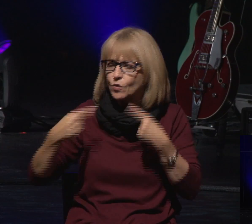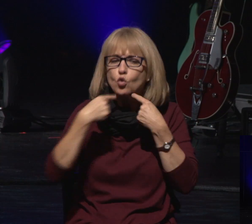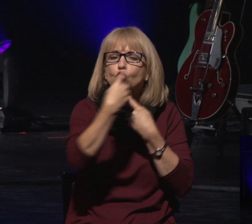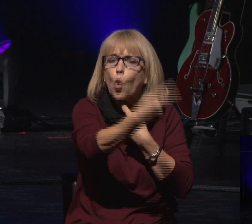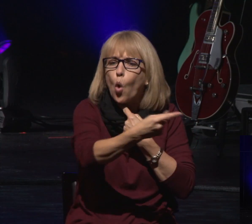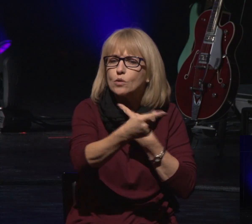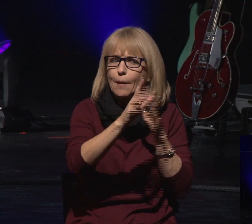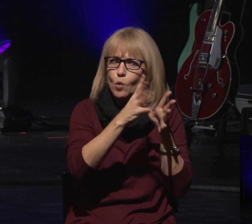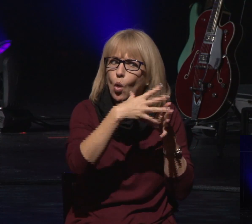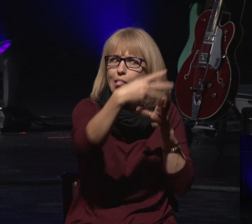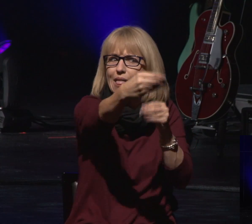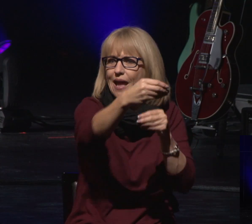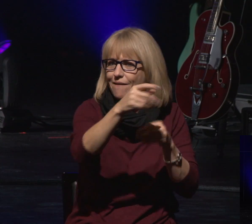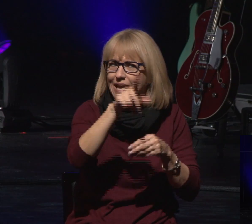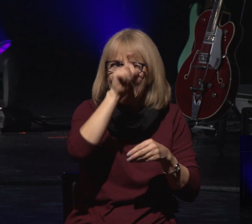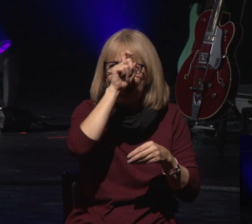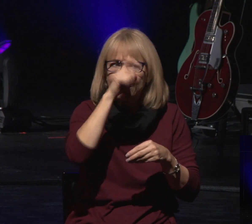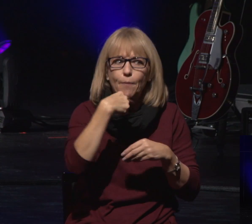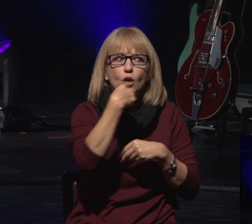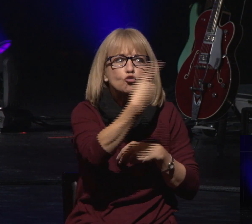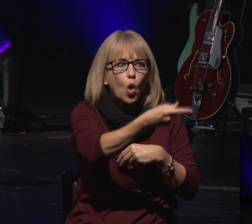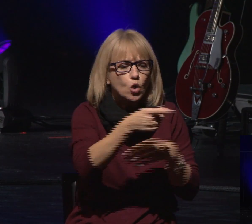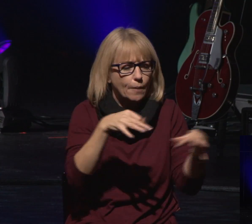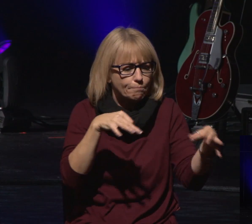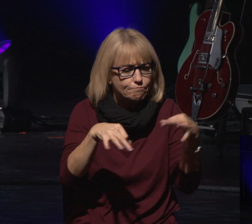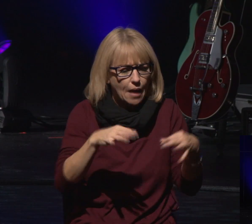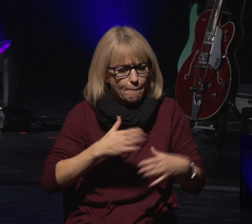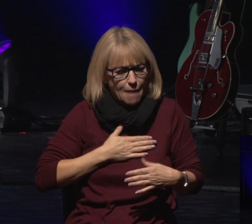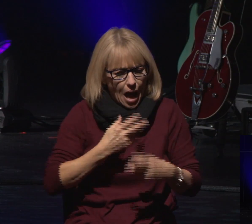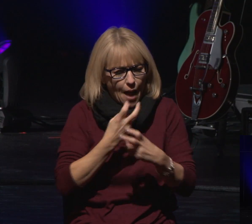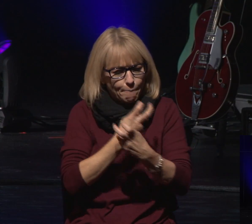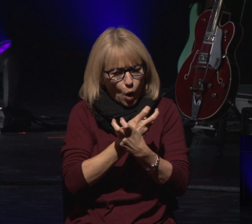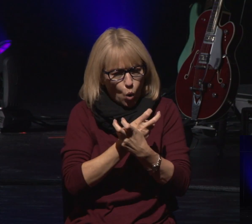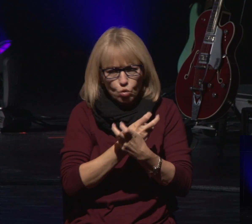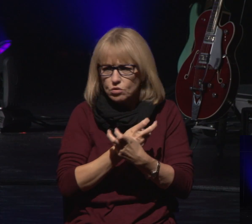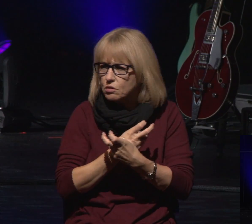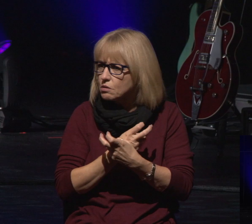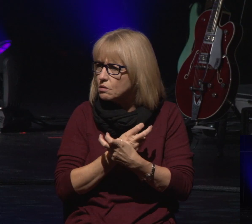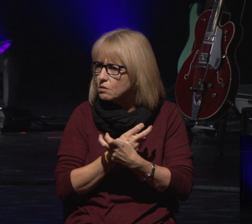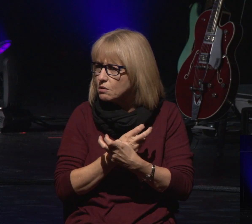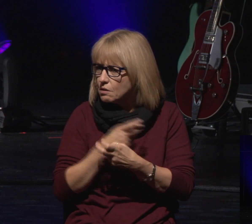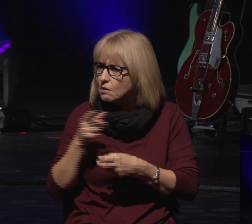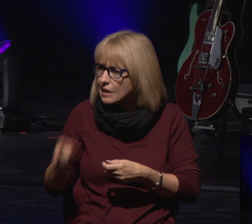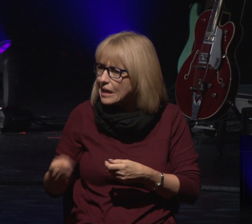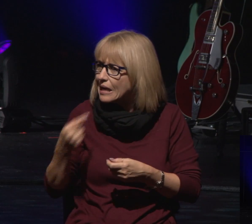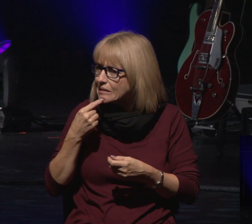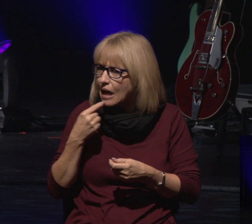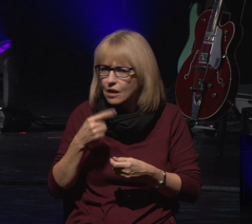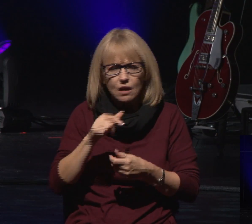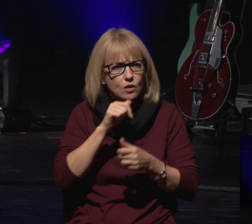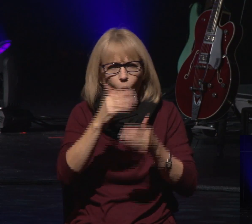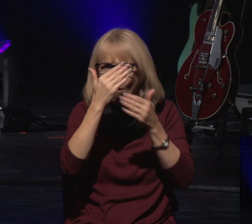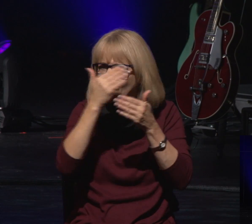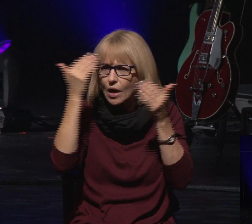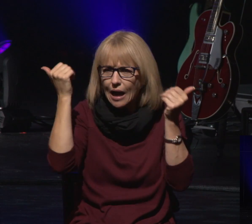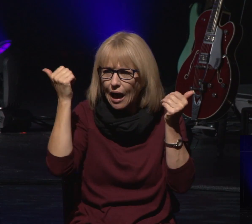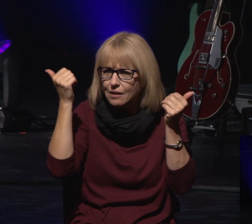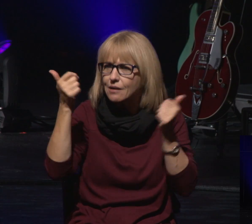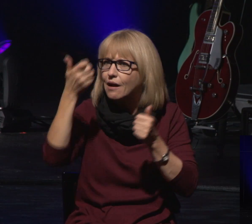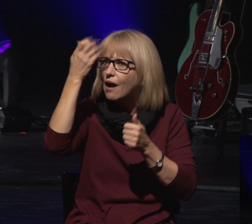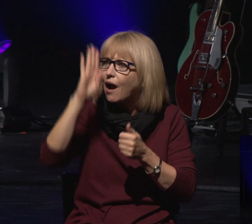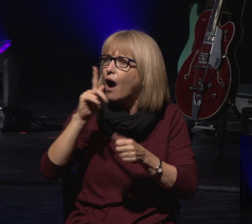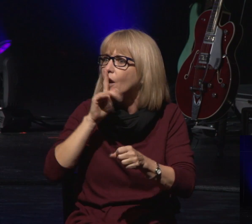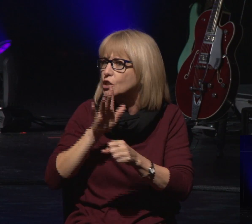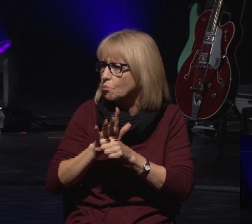Egypt and gave instructions about his bones, saying when all of life is done, he says, don't forget God's